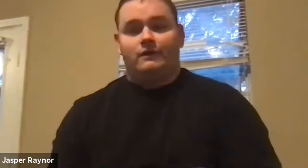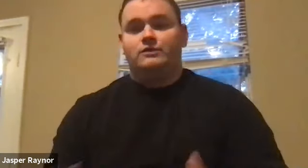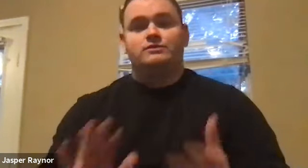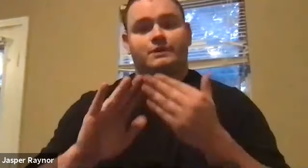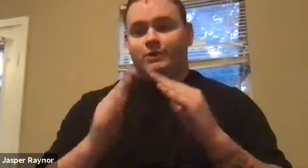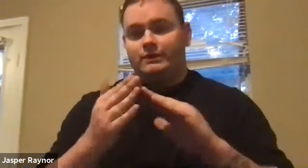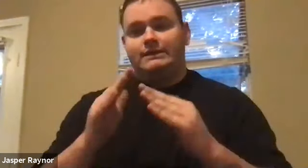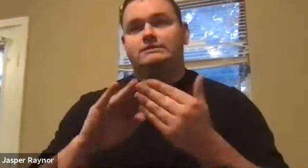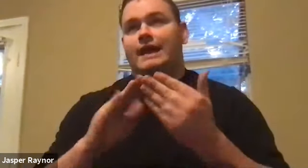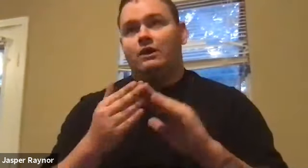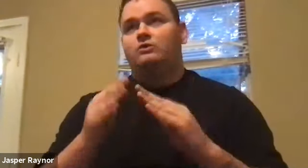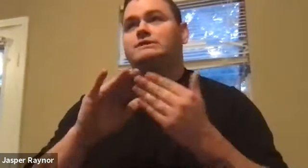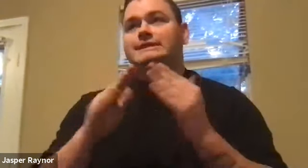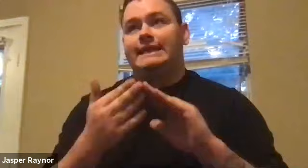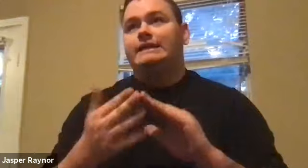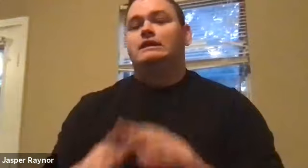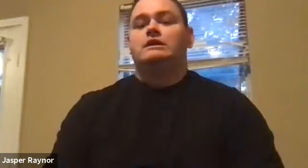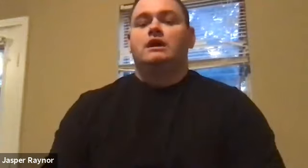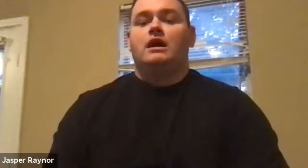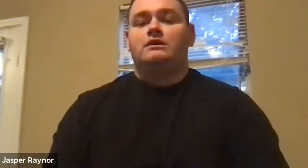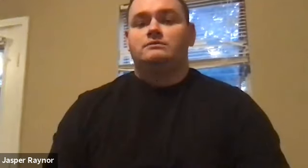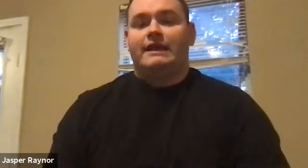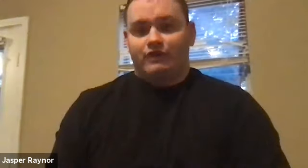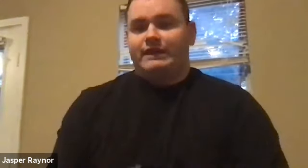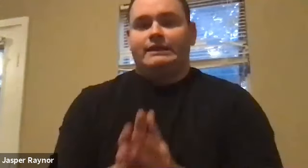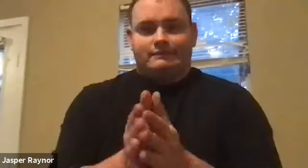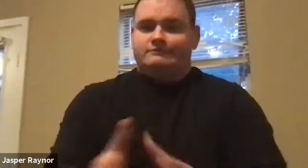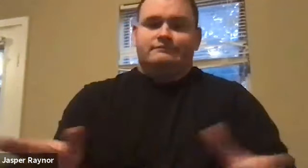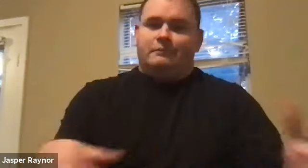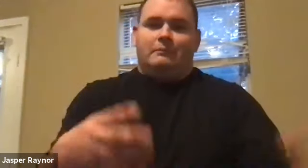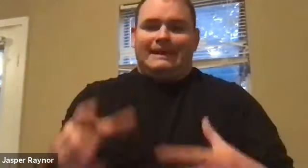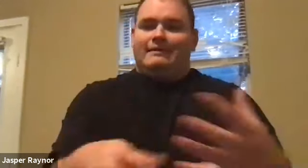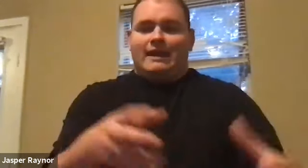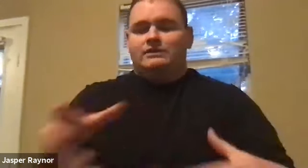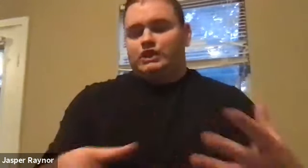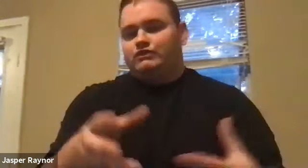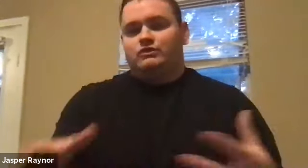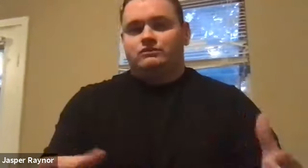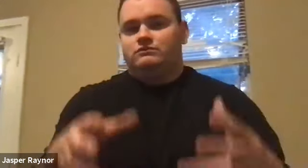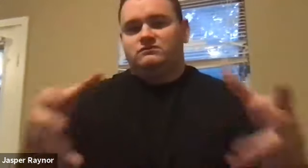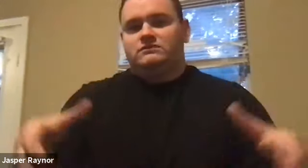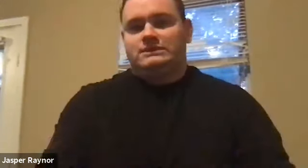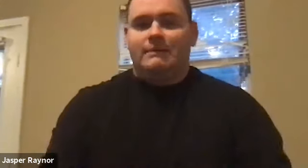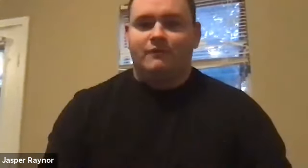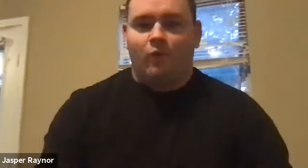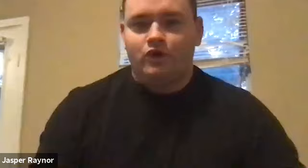other community, town, city, everything meaning that general type of word.